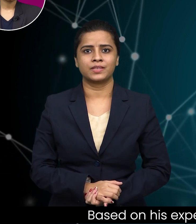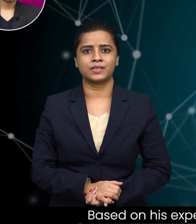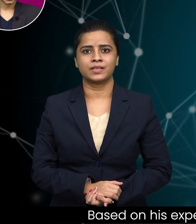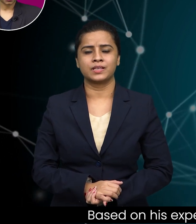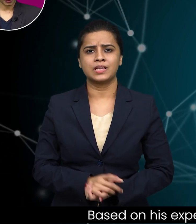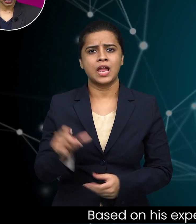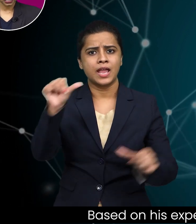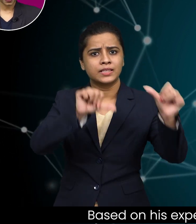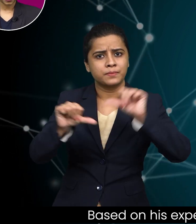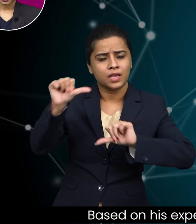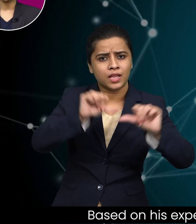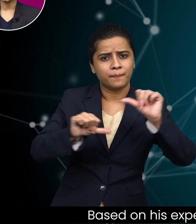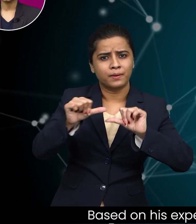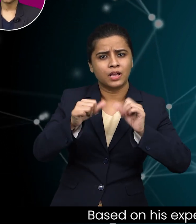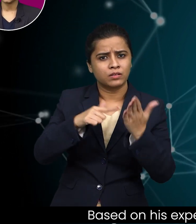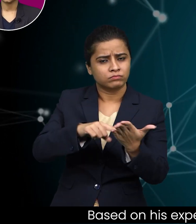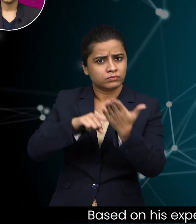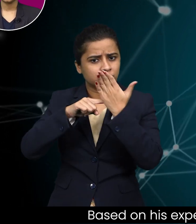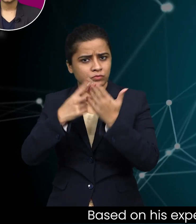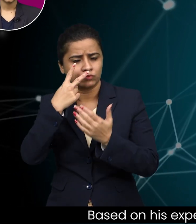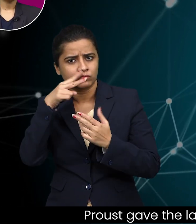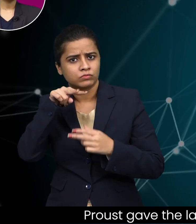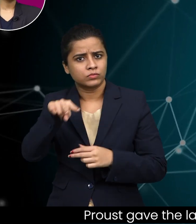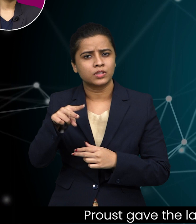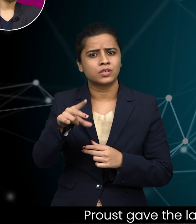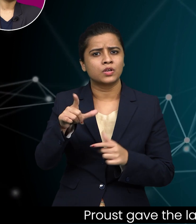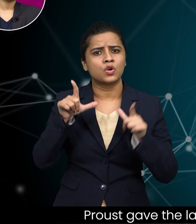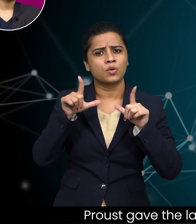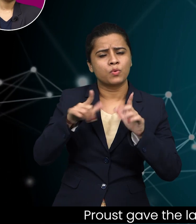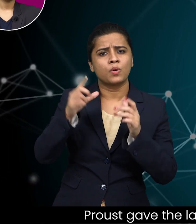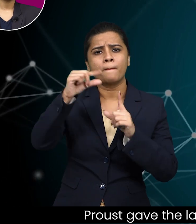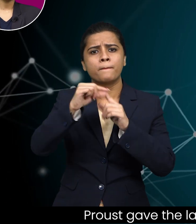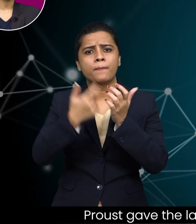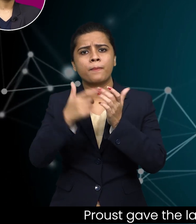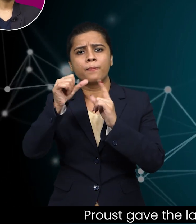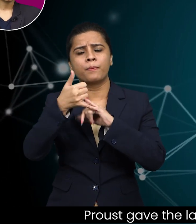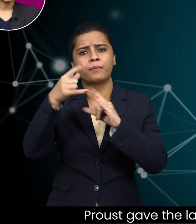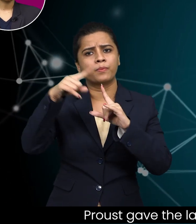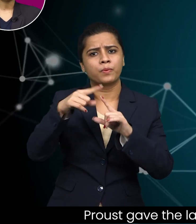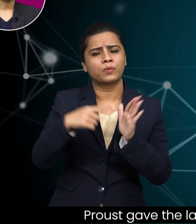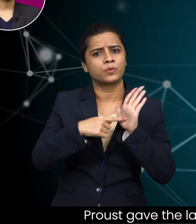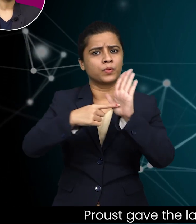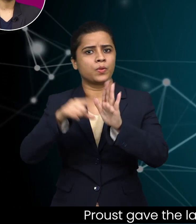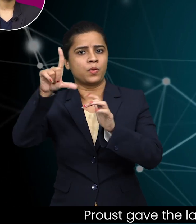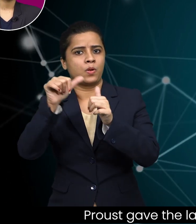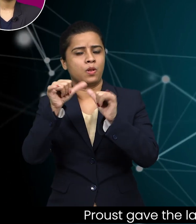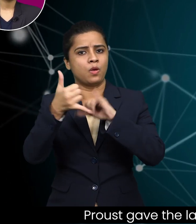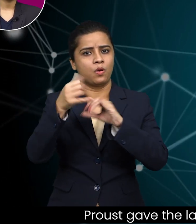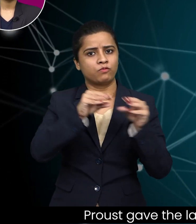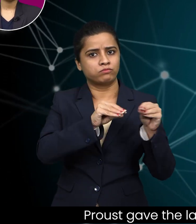Based on his experiments and observation, Proust gave the law of constant